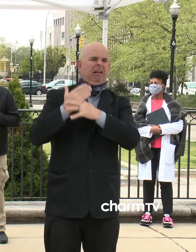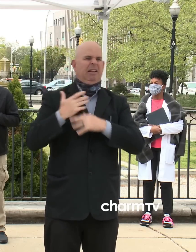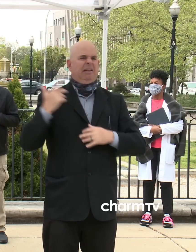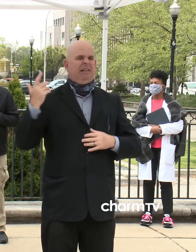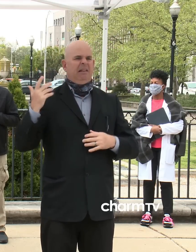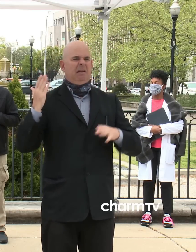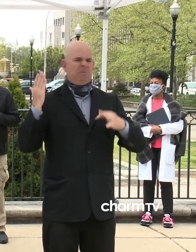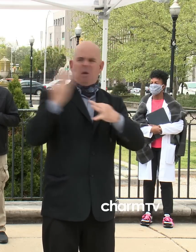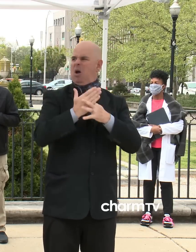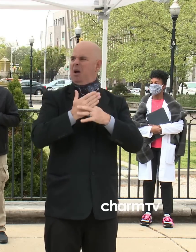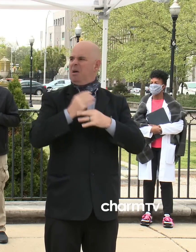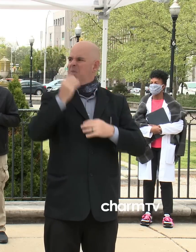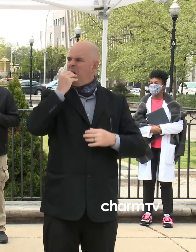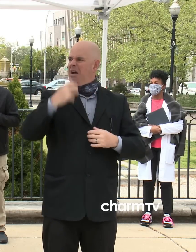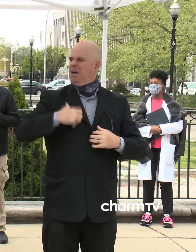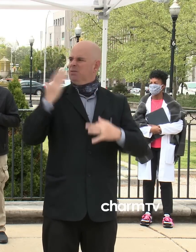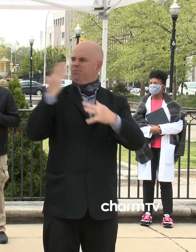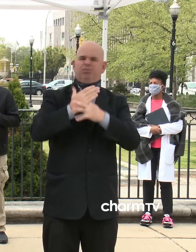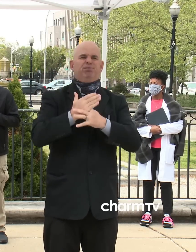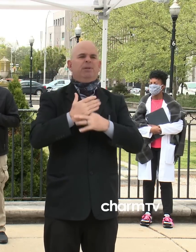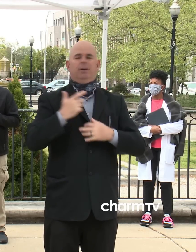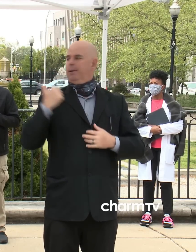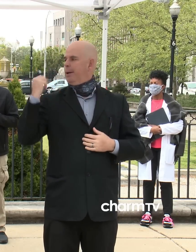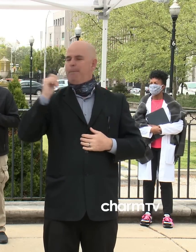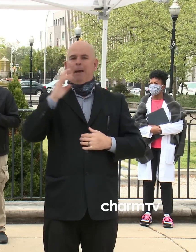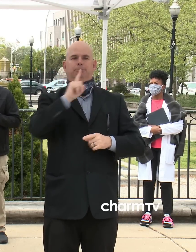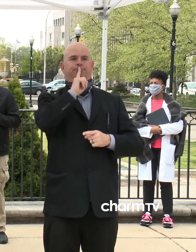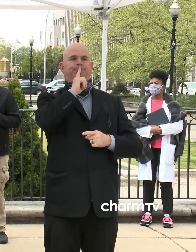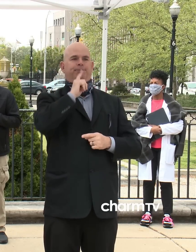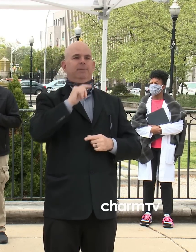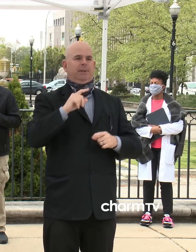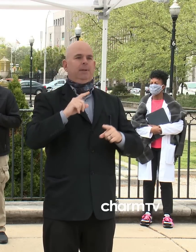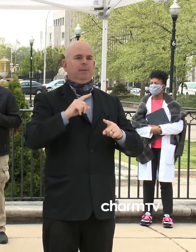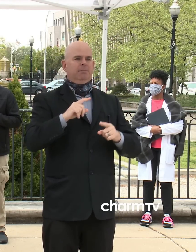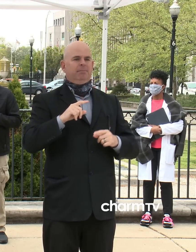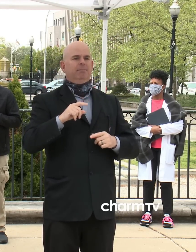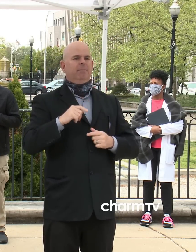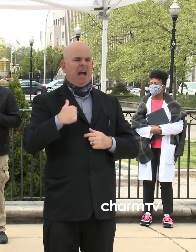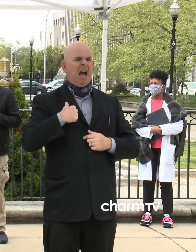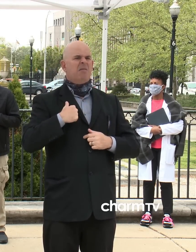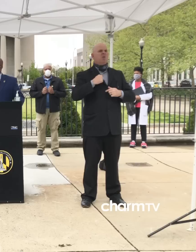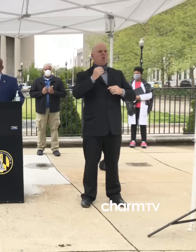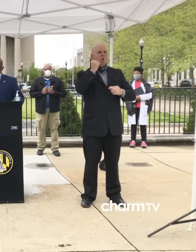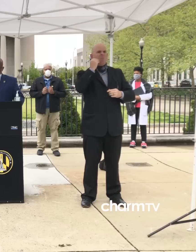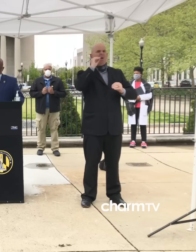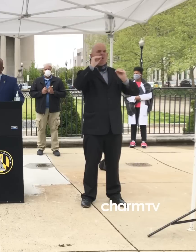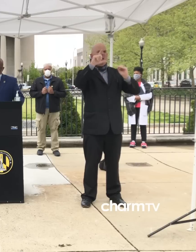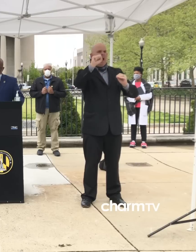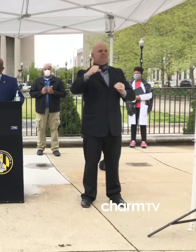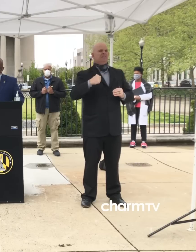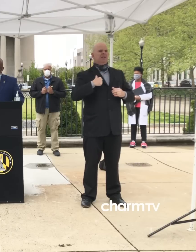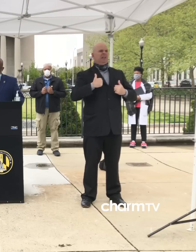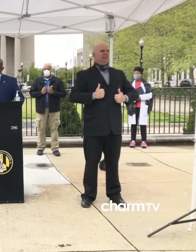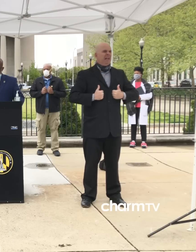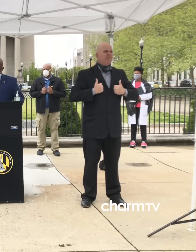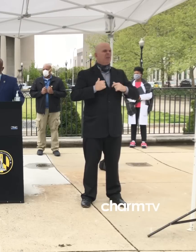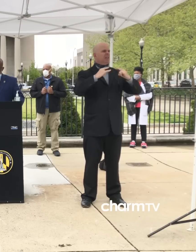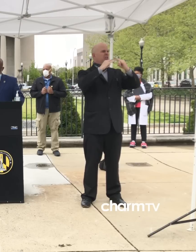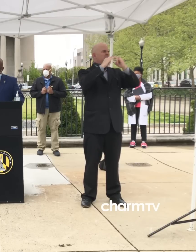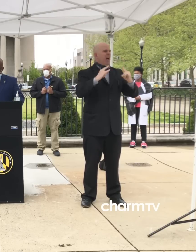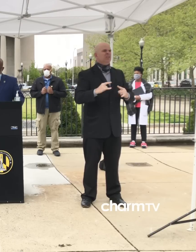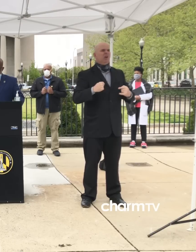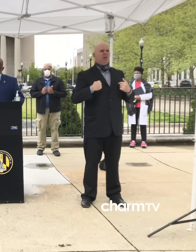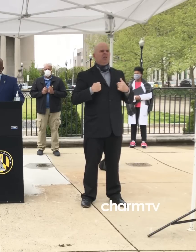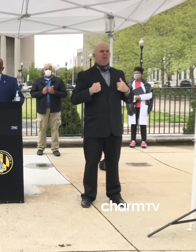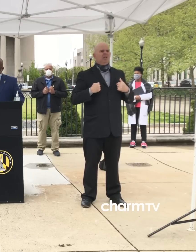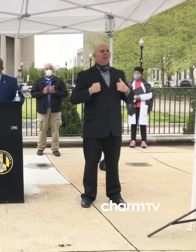Again, my name is Mark Kelson. I am homeless as well, and I live in a shelter. He's putting